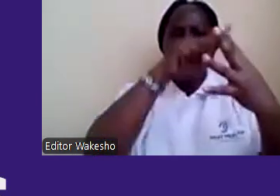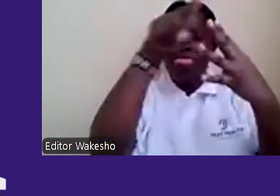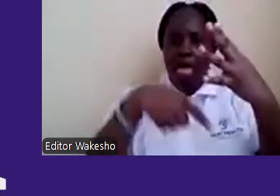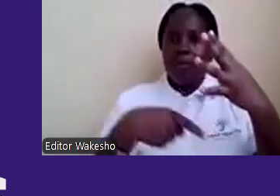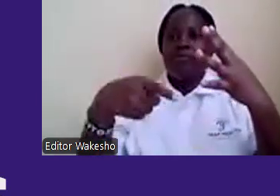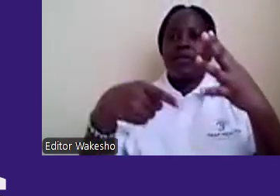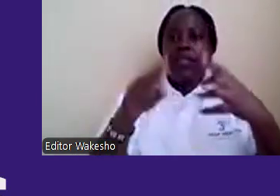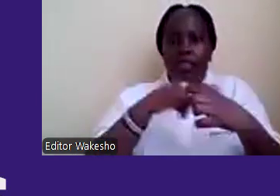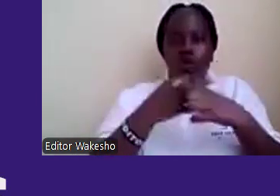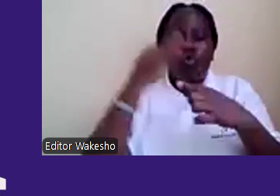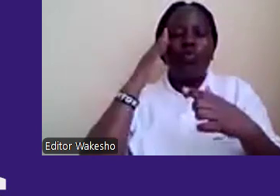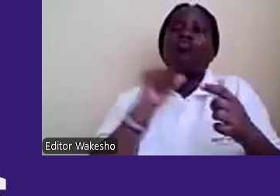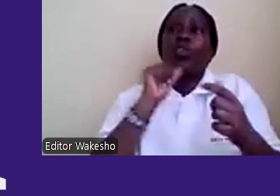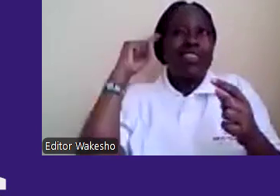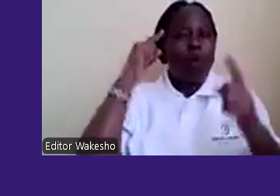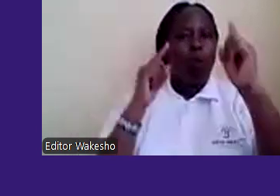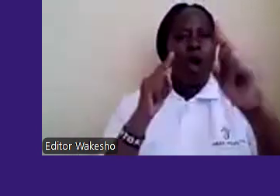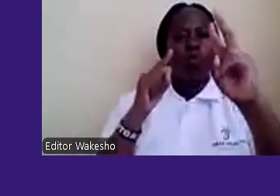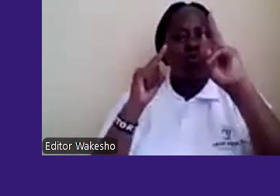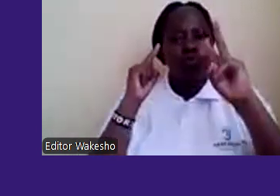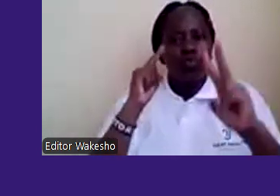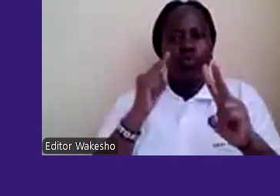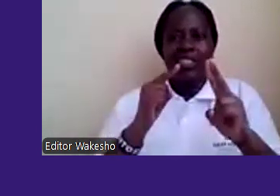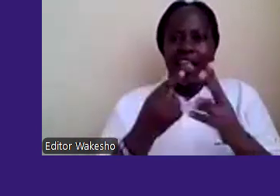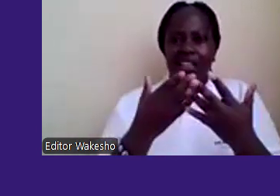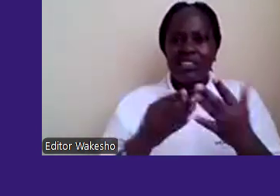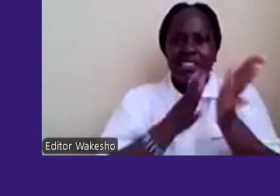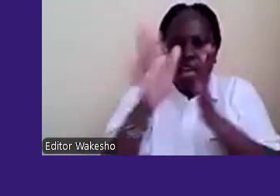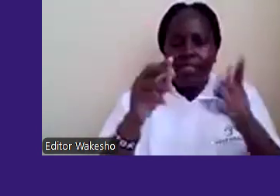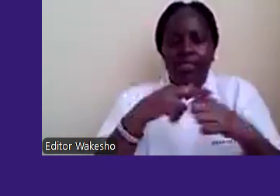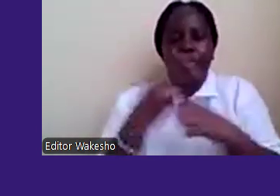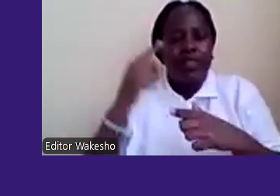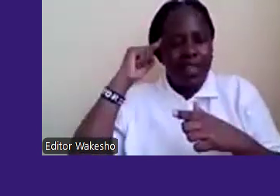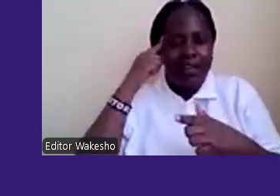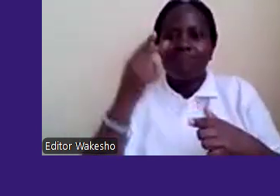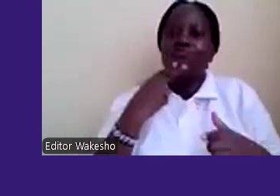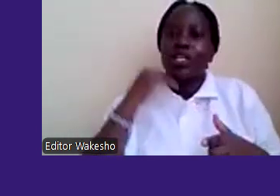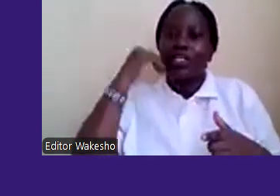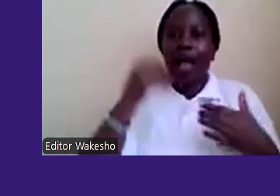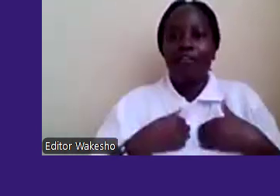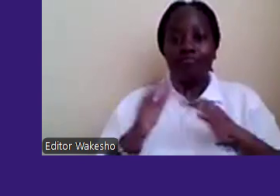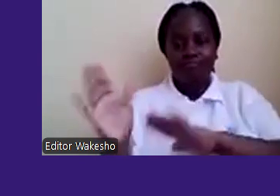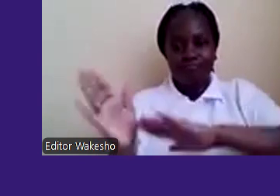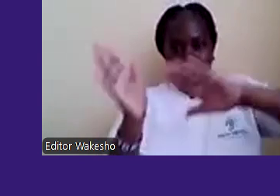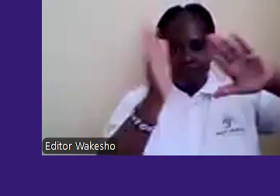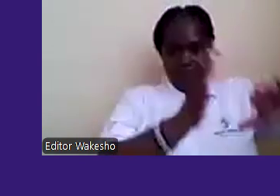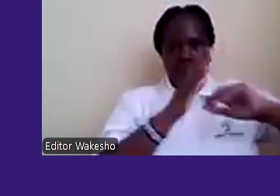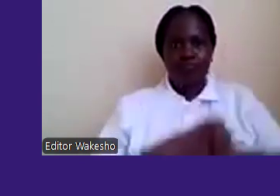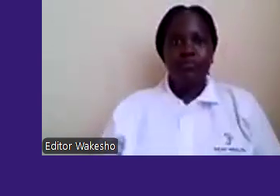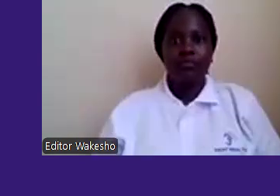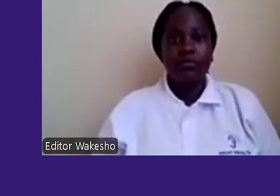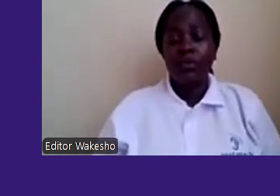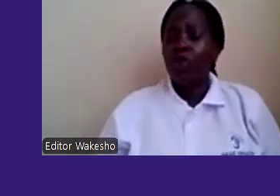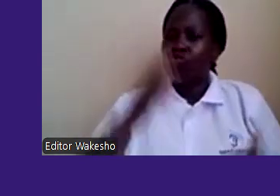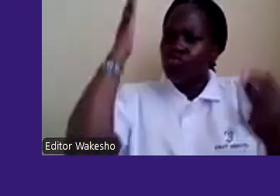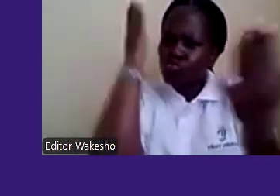two, right? Fantastic. Okay, moving on to now, how do you know for sure if